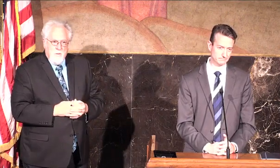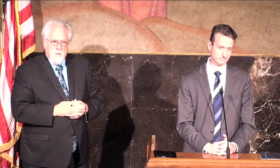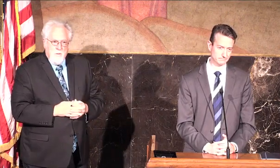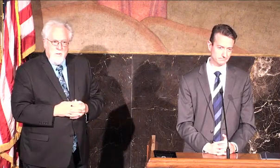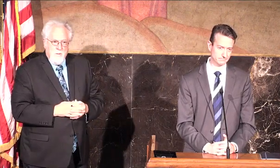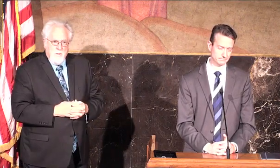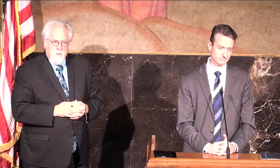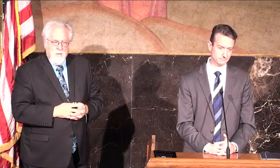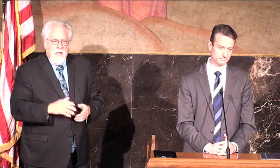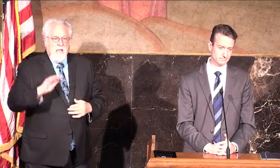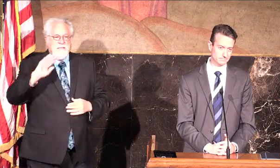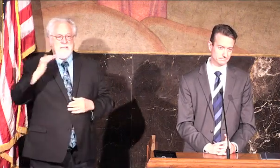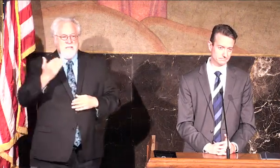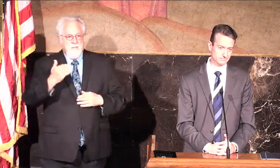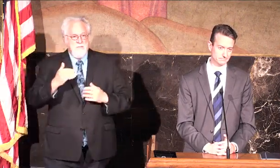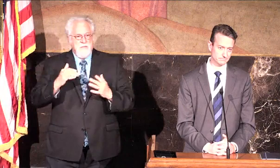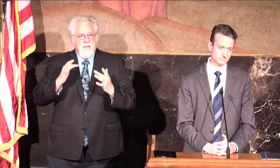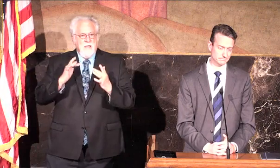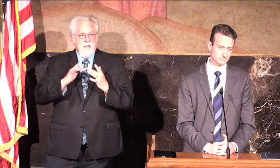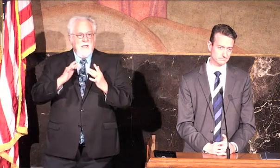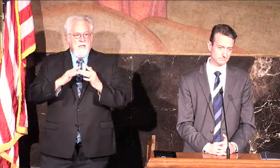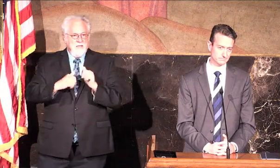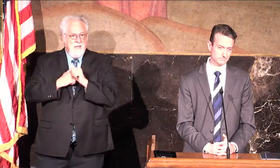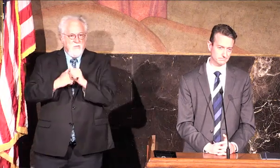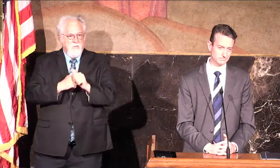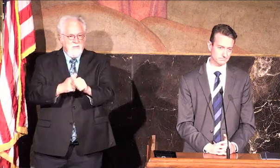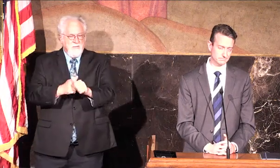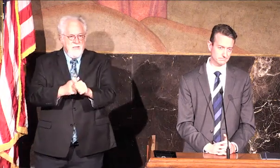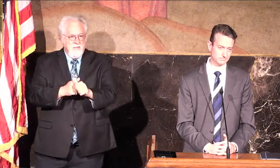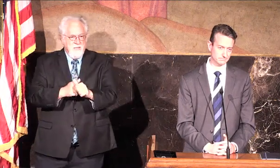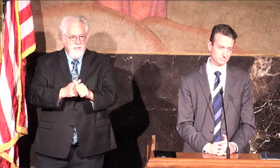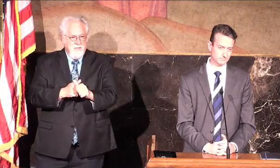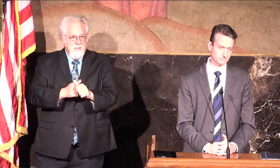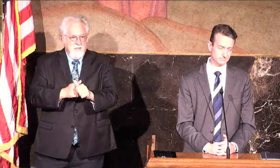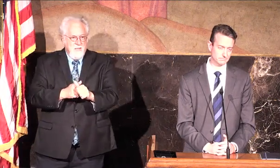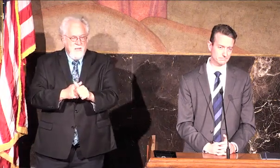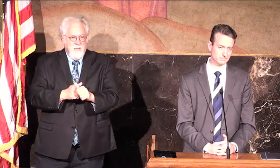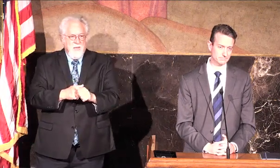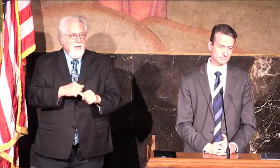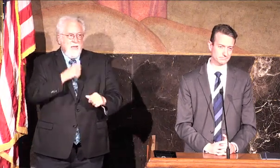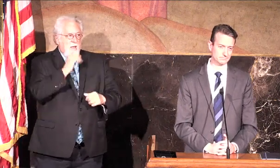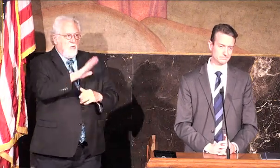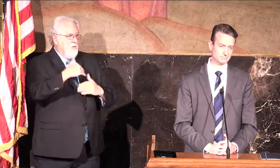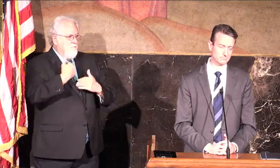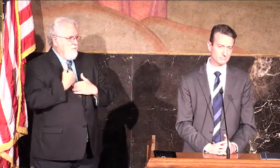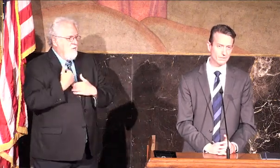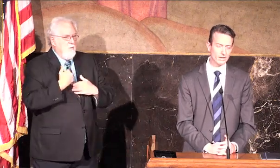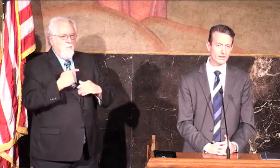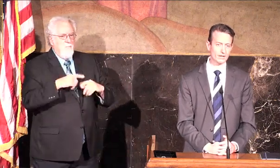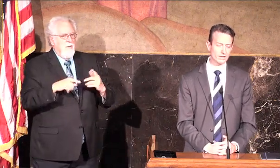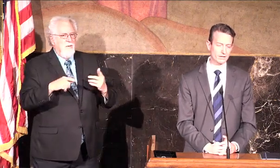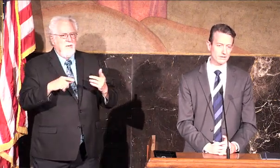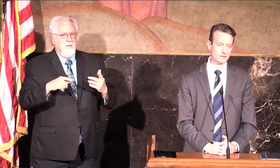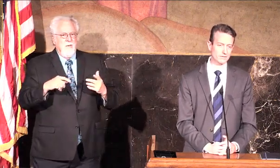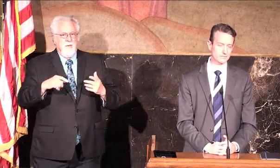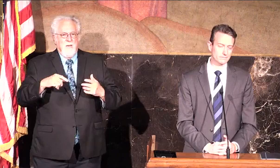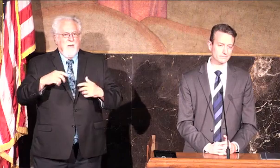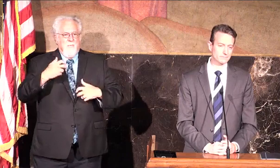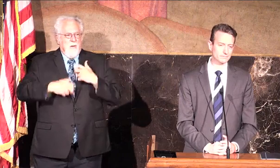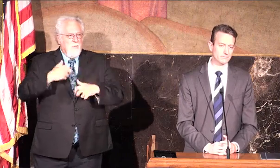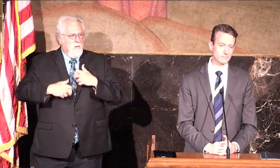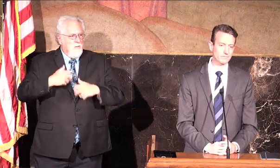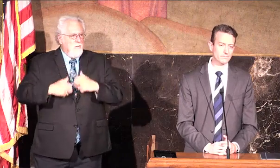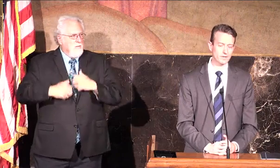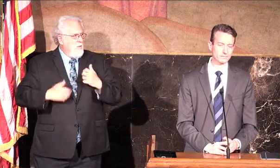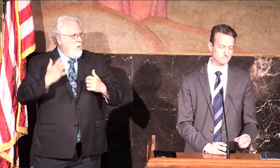it seems like contact tracing, the effort here and elsewhere, like you say, maybe through no fault of anyone, is a failure. Why continue? Why waste these resources?